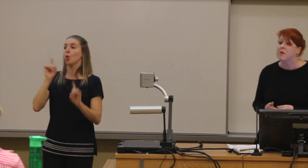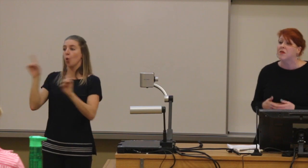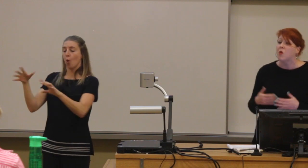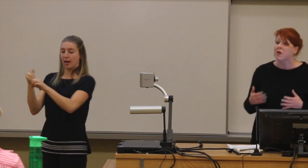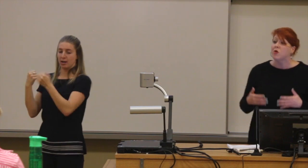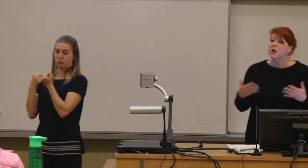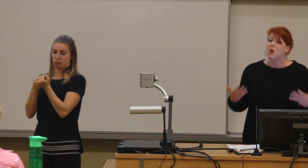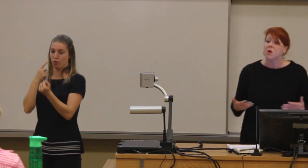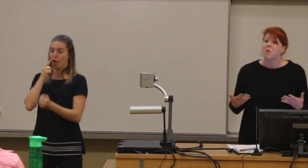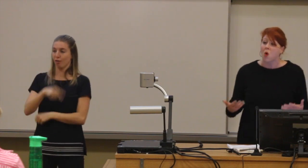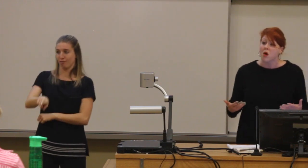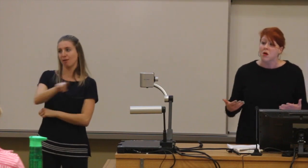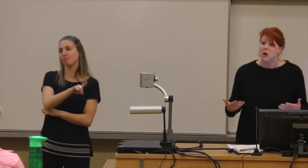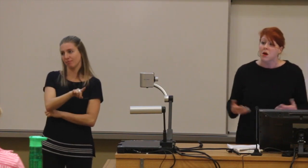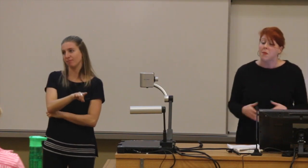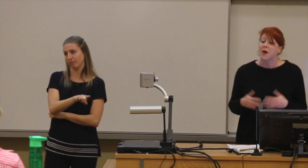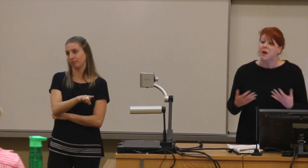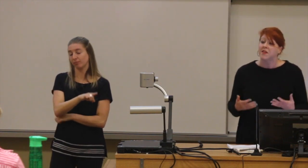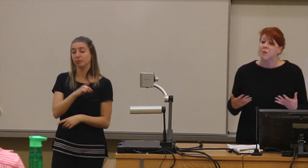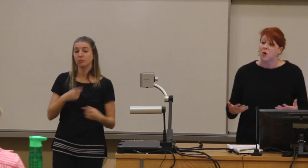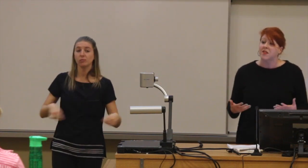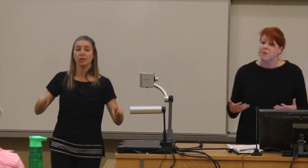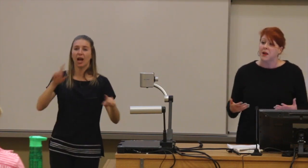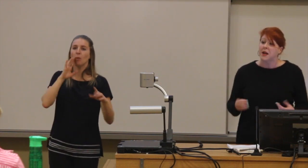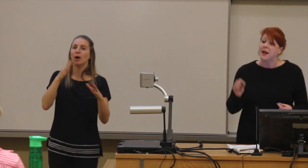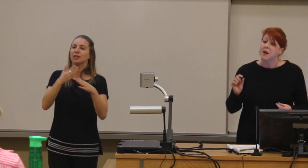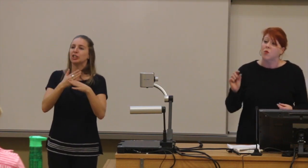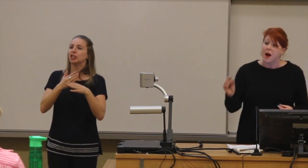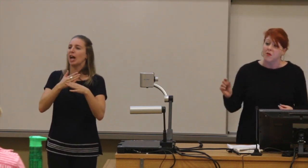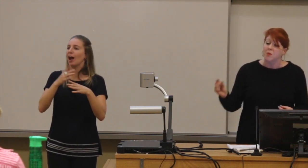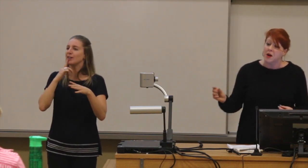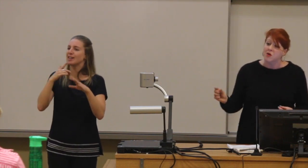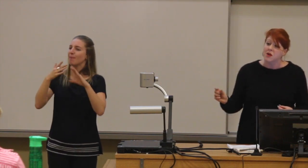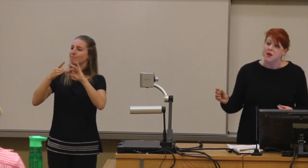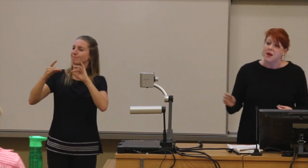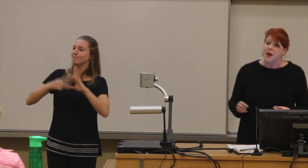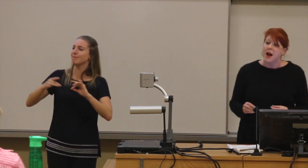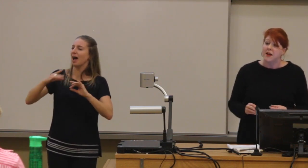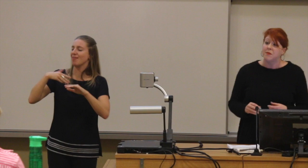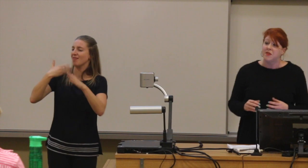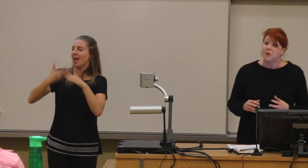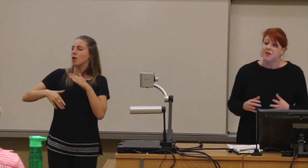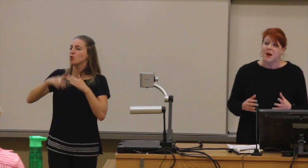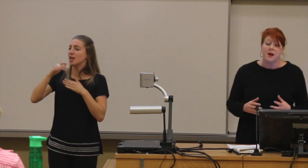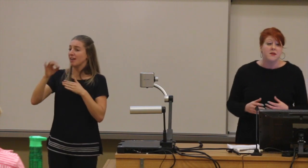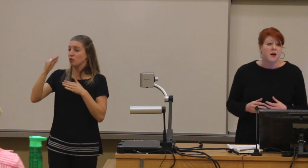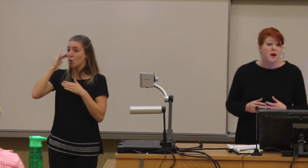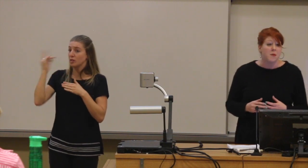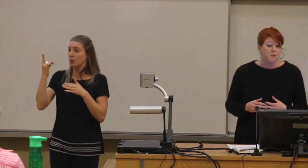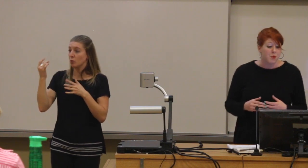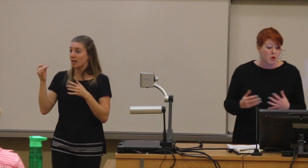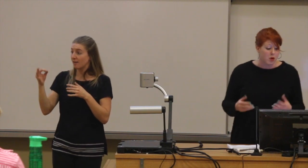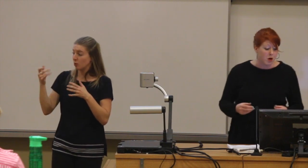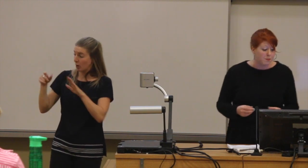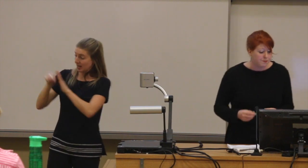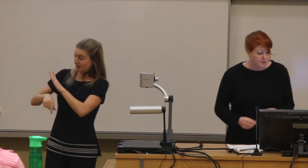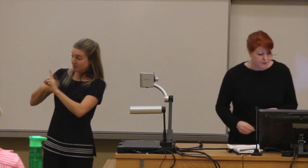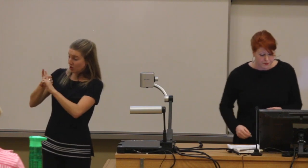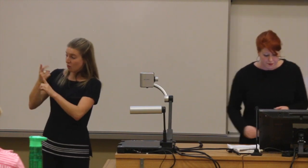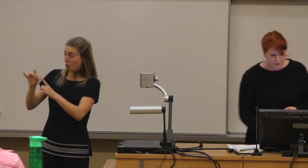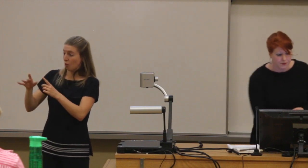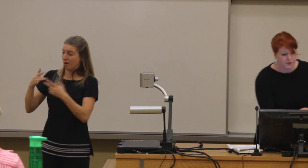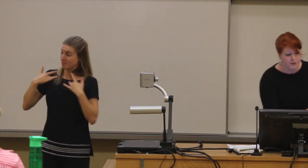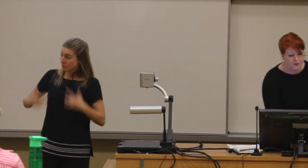the end in terms of where you can learn more about how to support somebody, again, around depression and some suicide protocol.